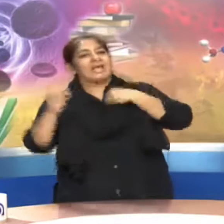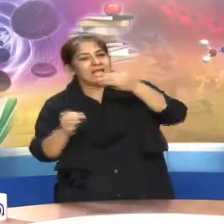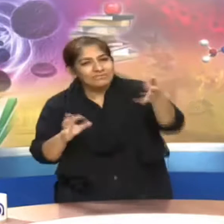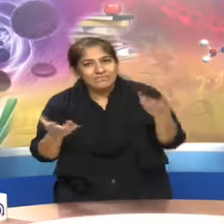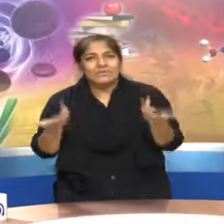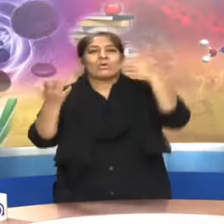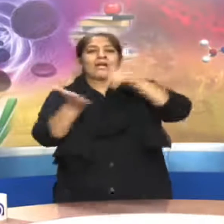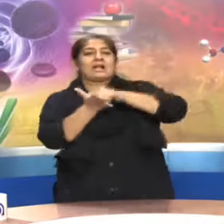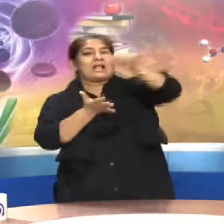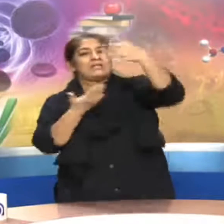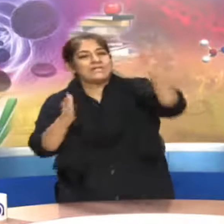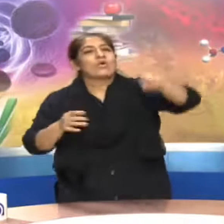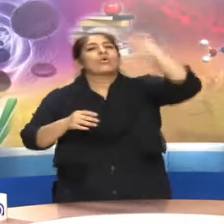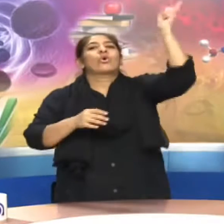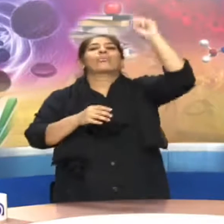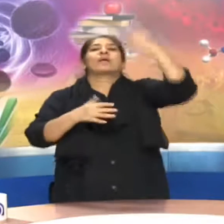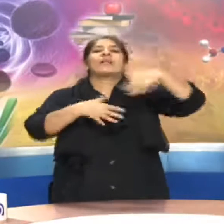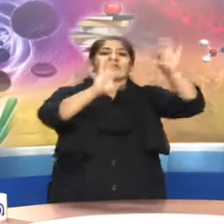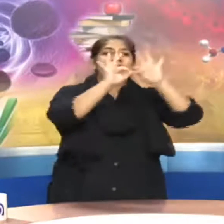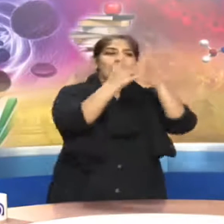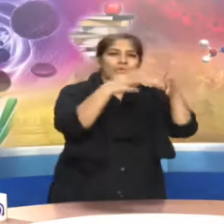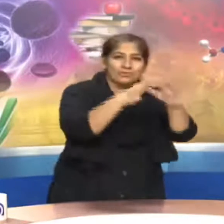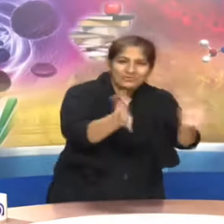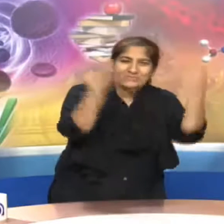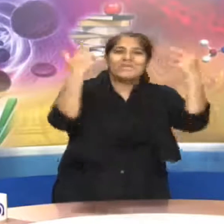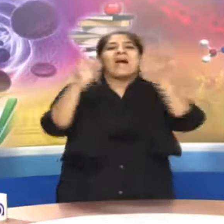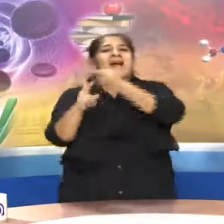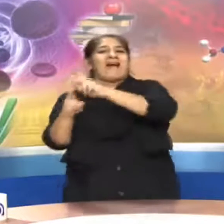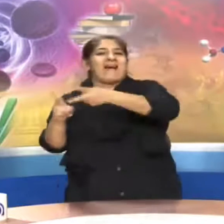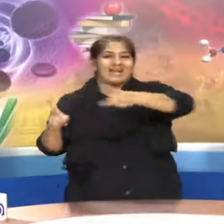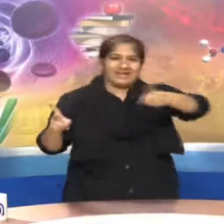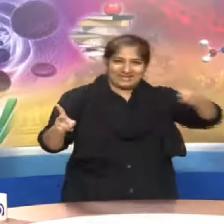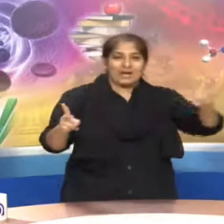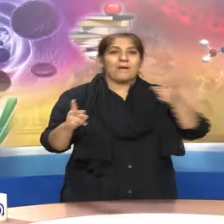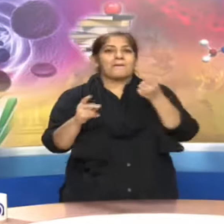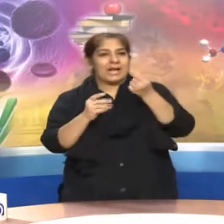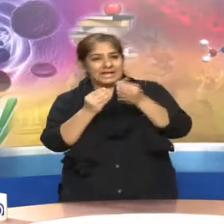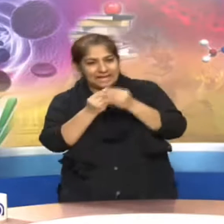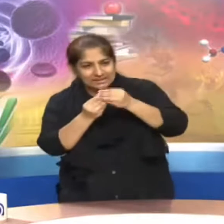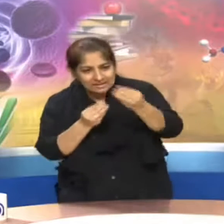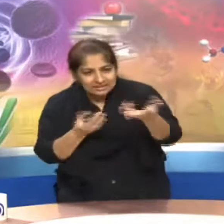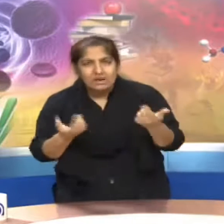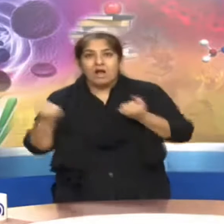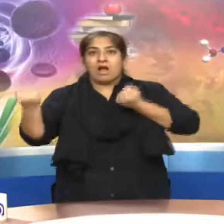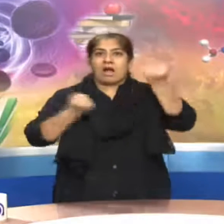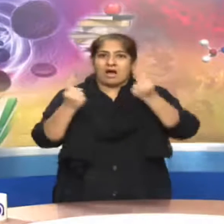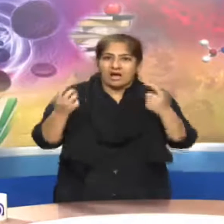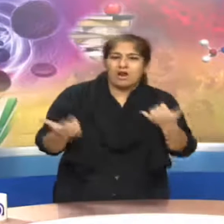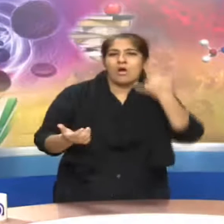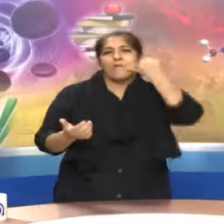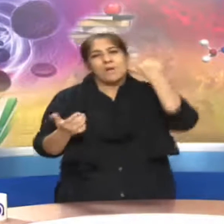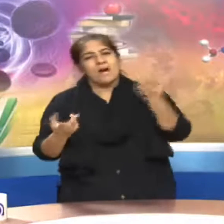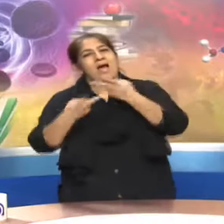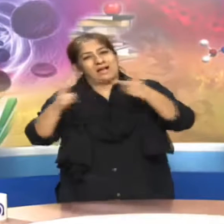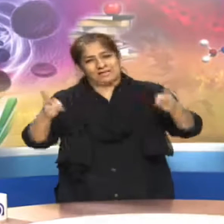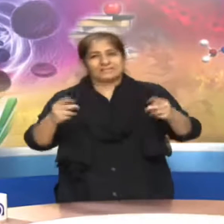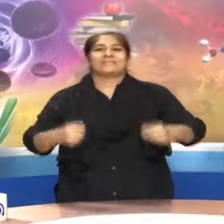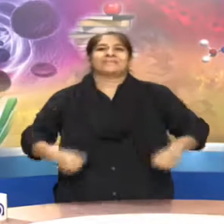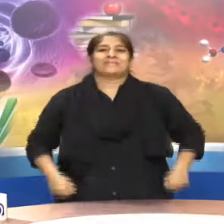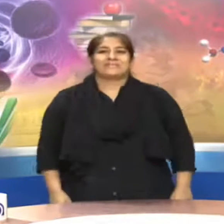me free air tickets for some journey. So, there are different kinds of incentives which can be